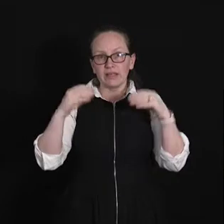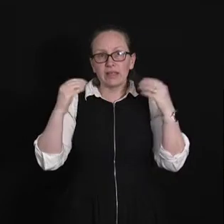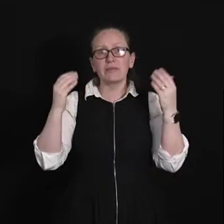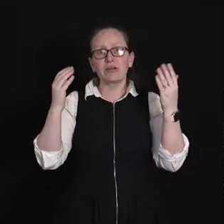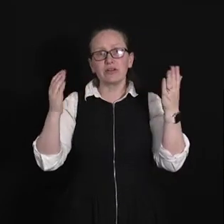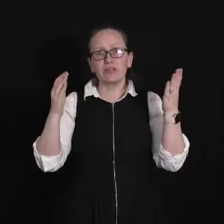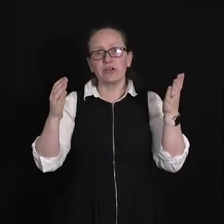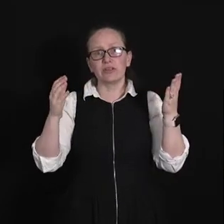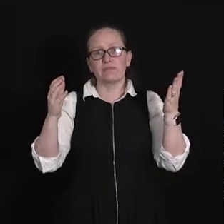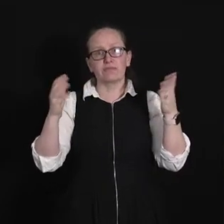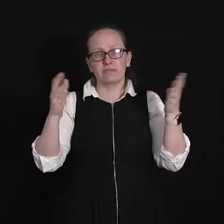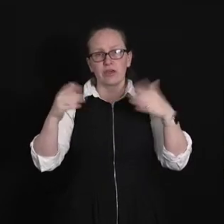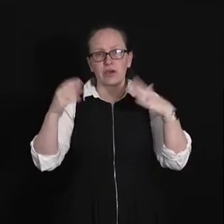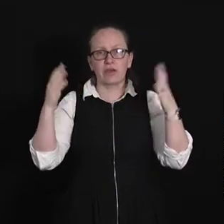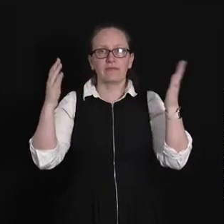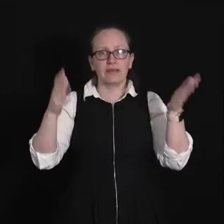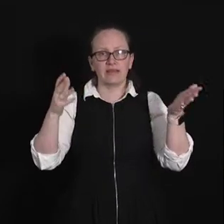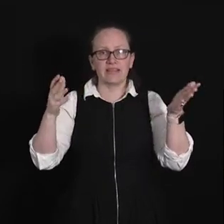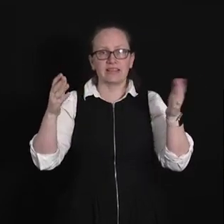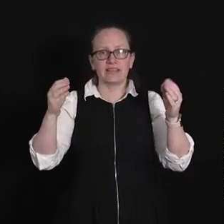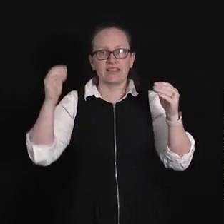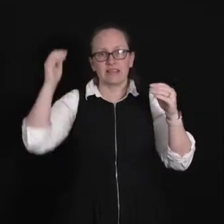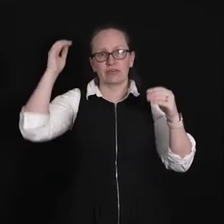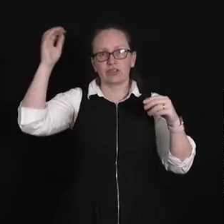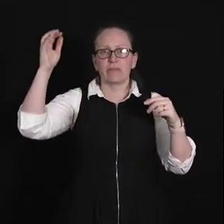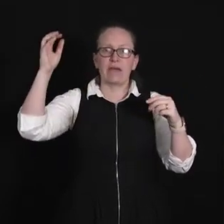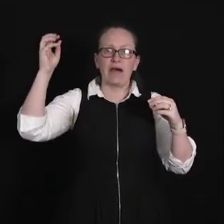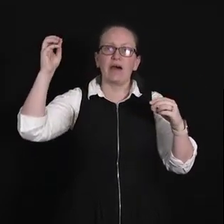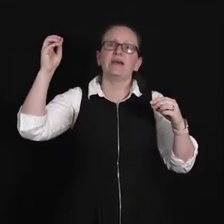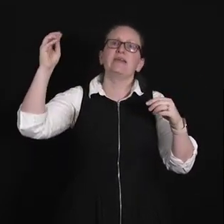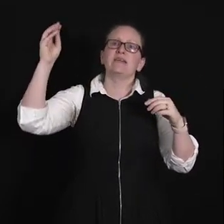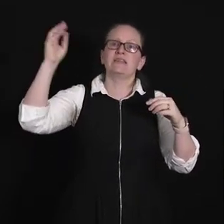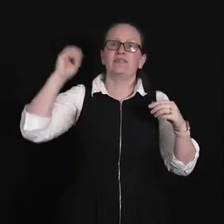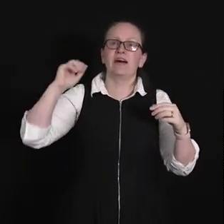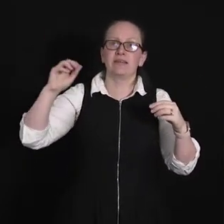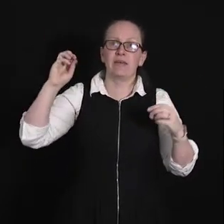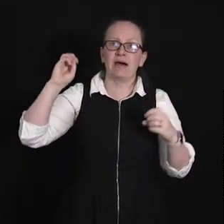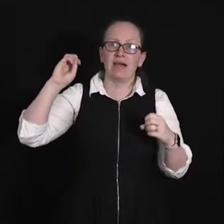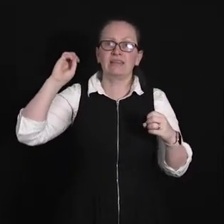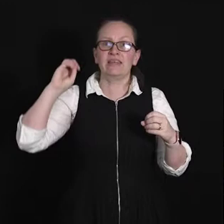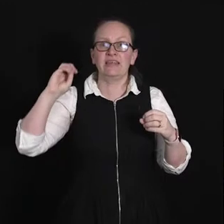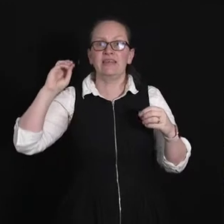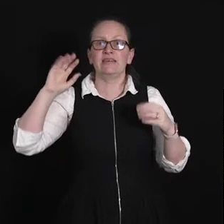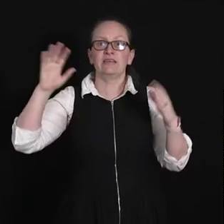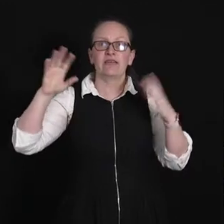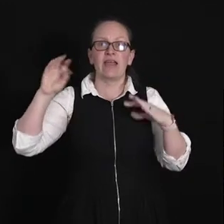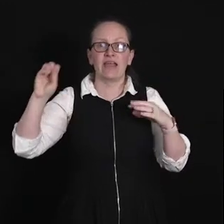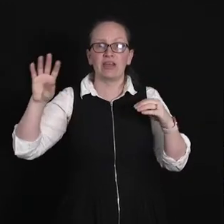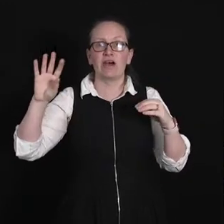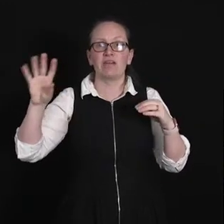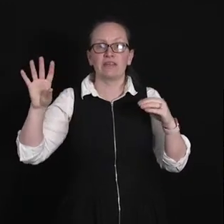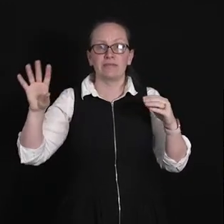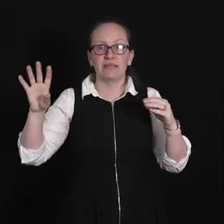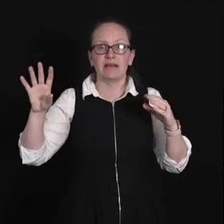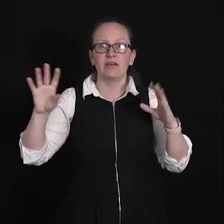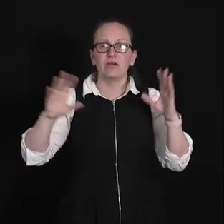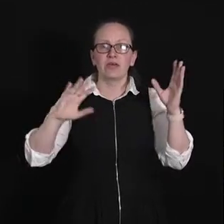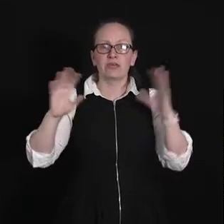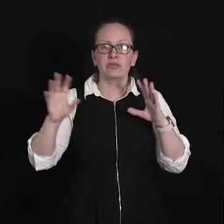Now, because the intensity is equal to the power divided by the area of an emitter, we can also